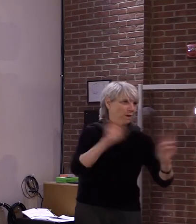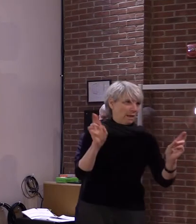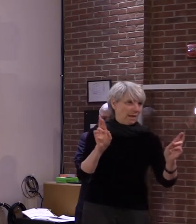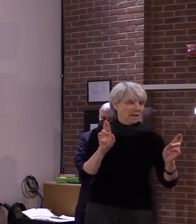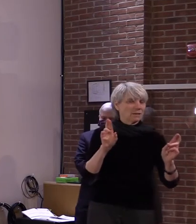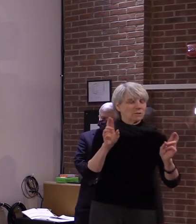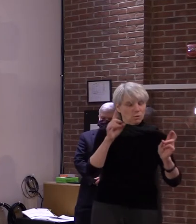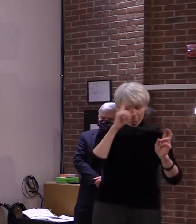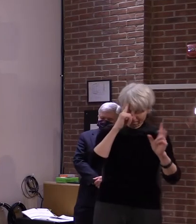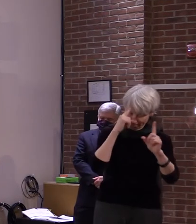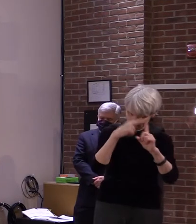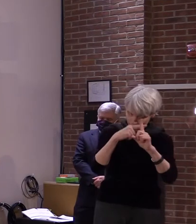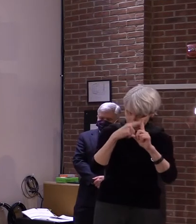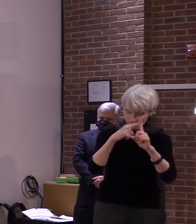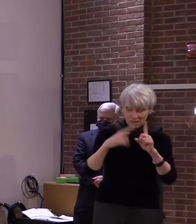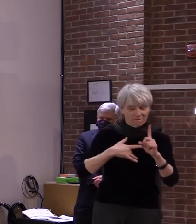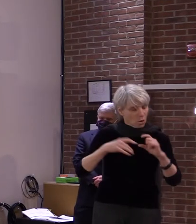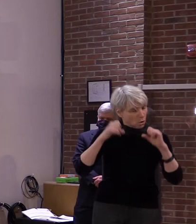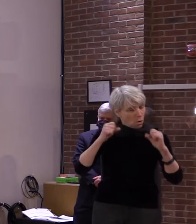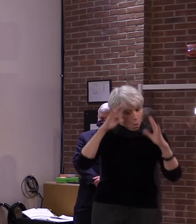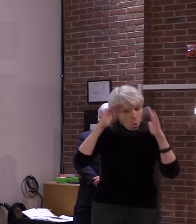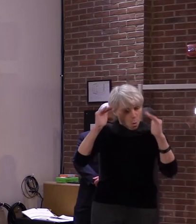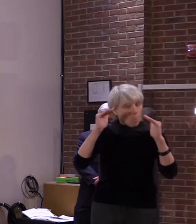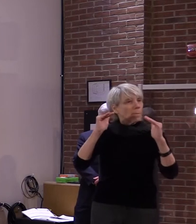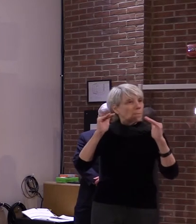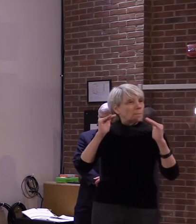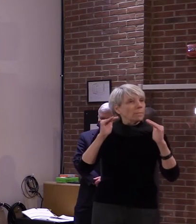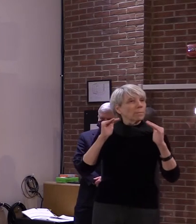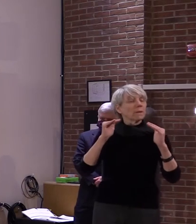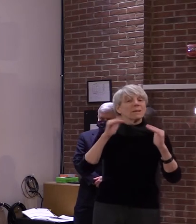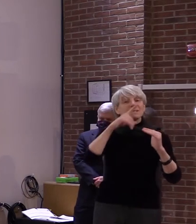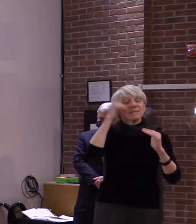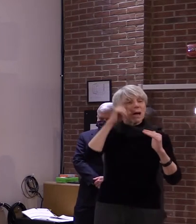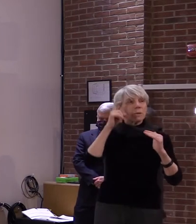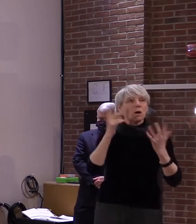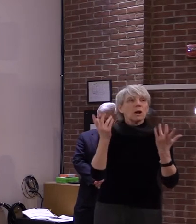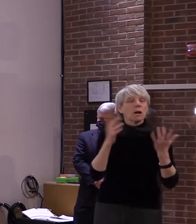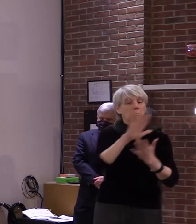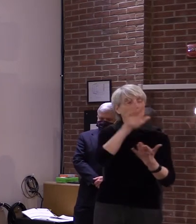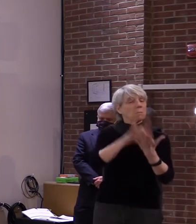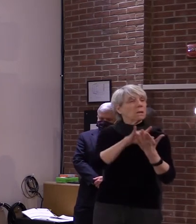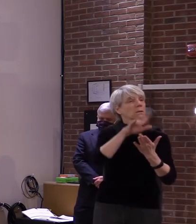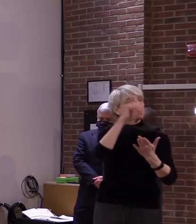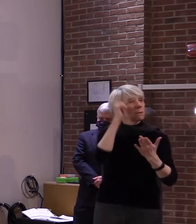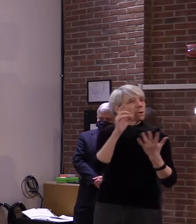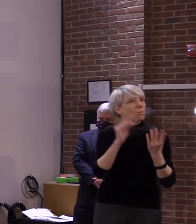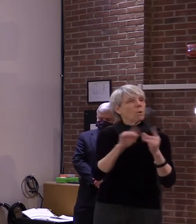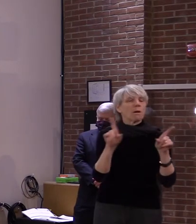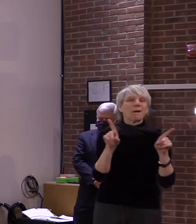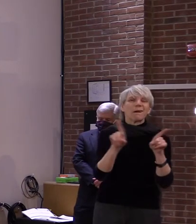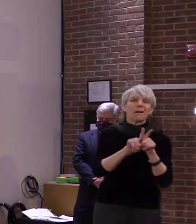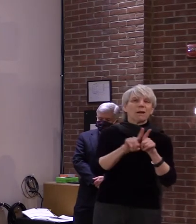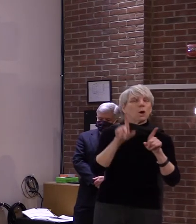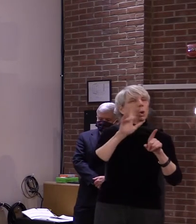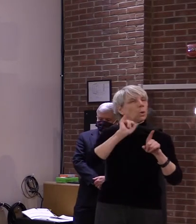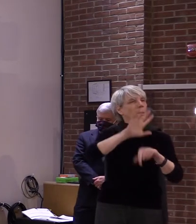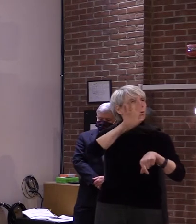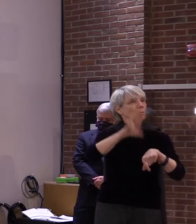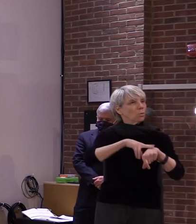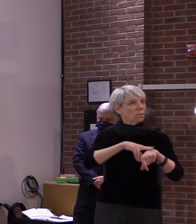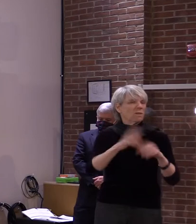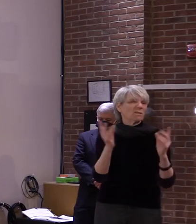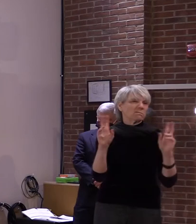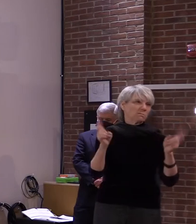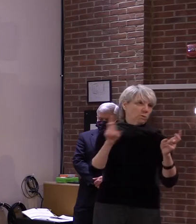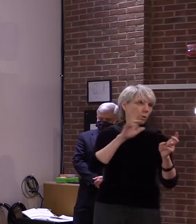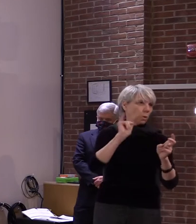hope that we'll be closer much closer to normal mid-summer than we have before but